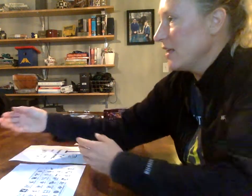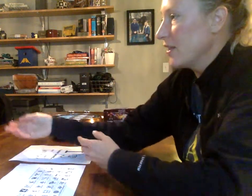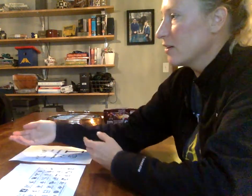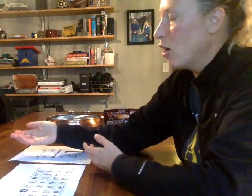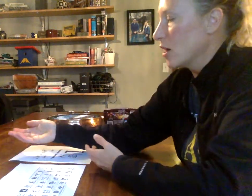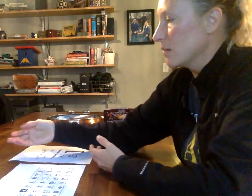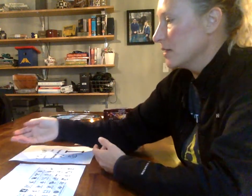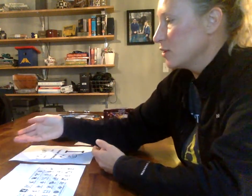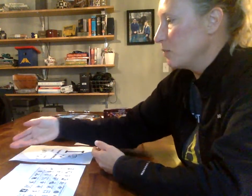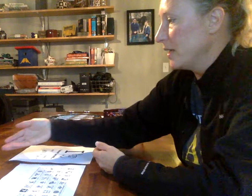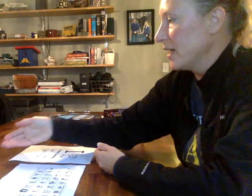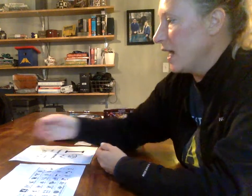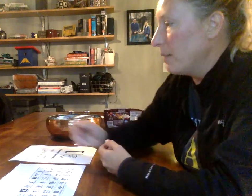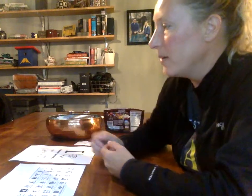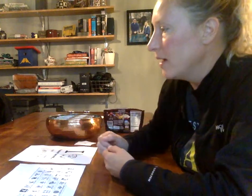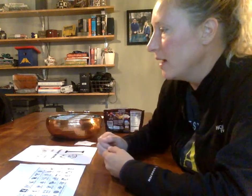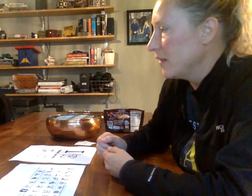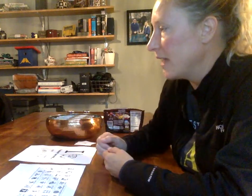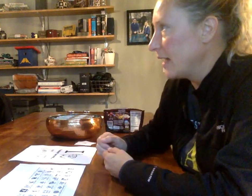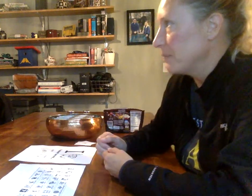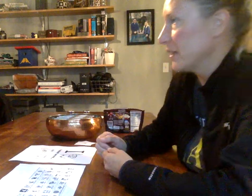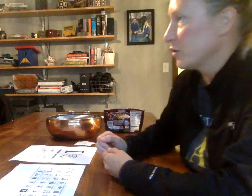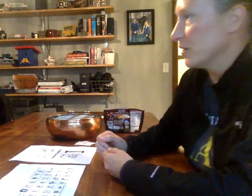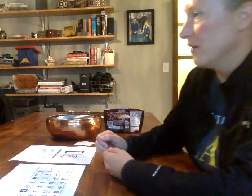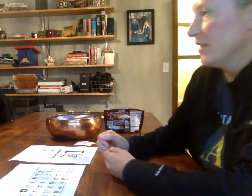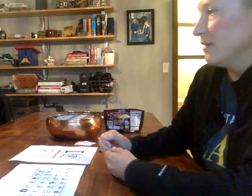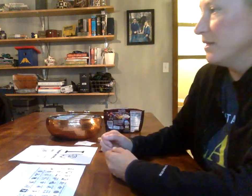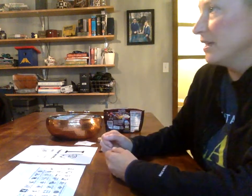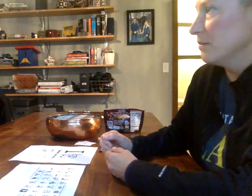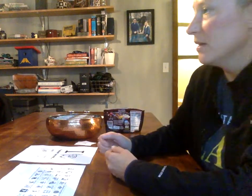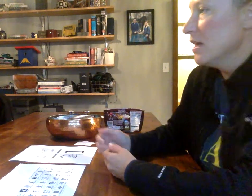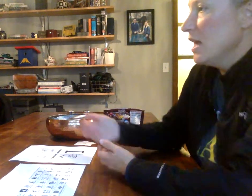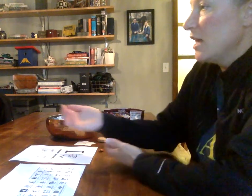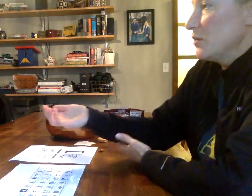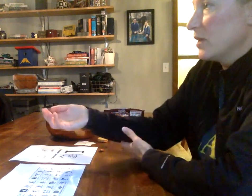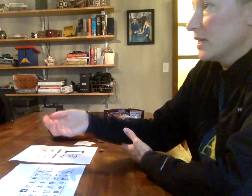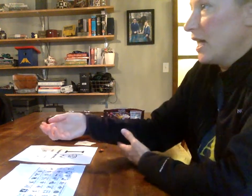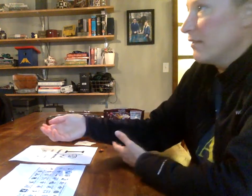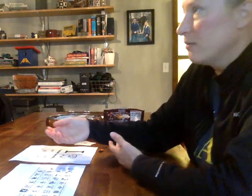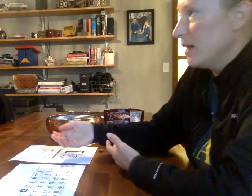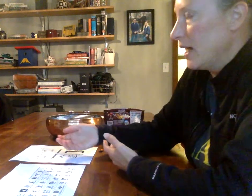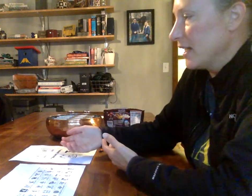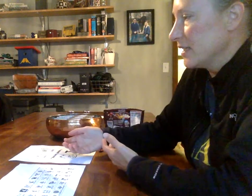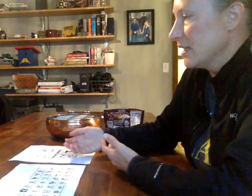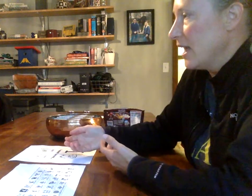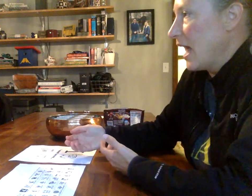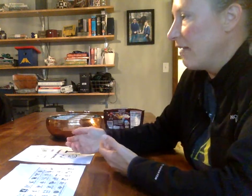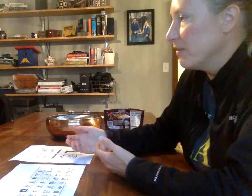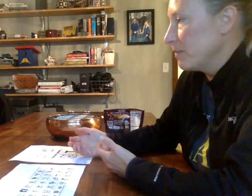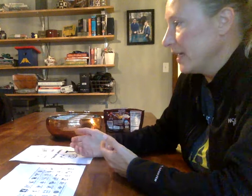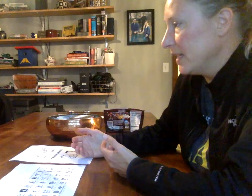their arm to pick up that picture of the M&M, and you want to guide from behind, have them pick it up,